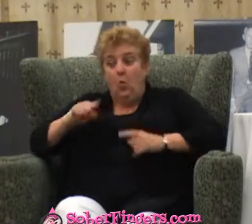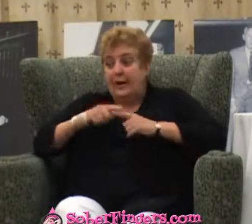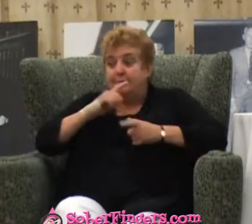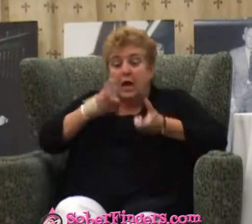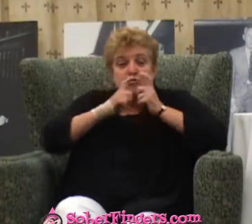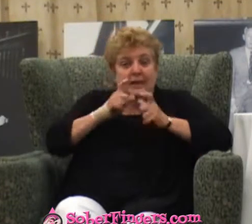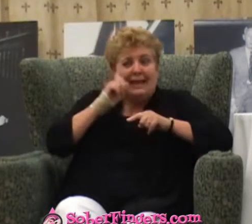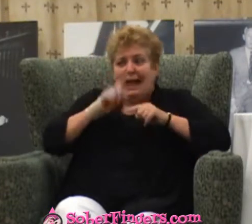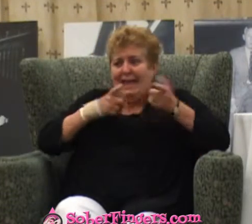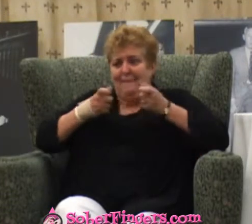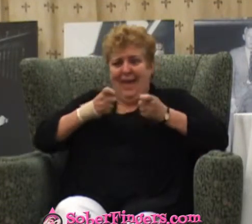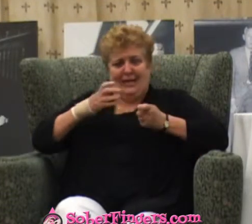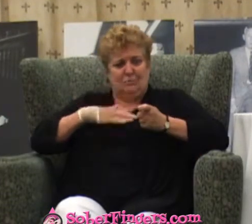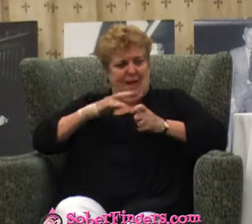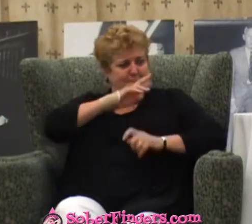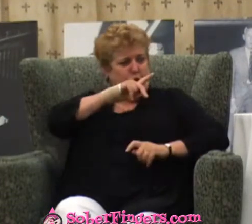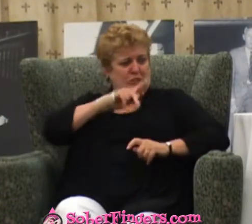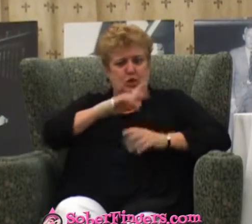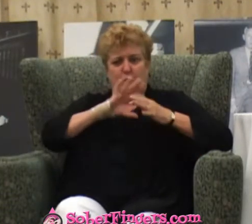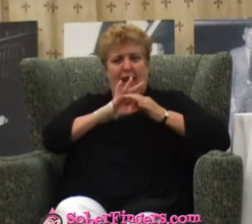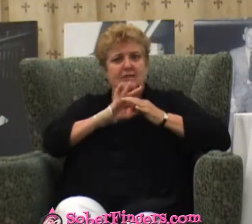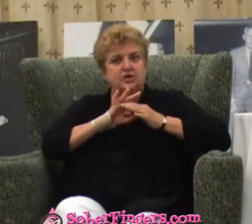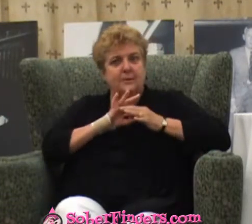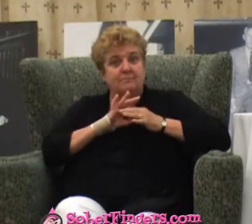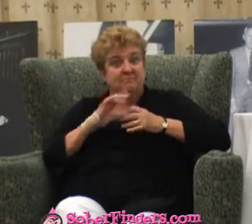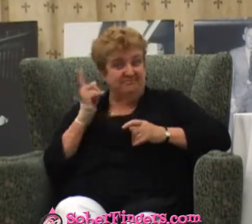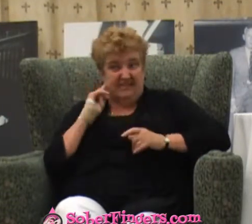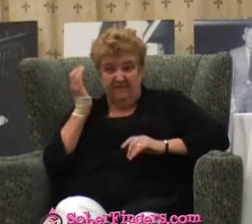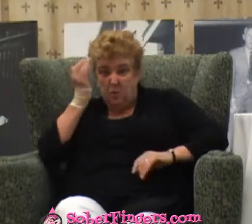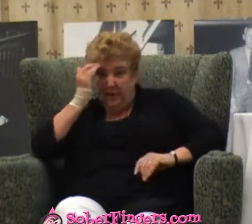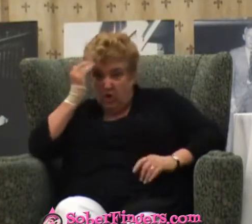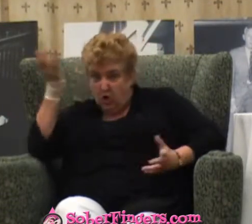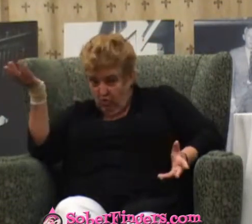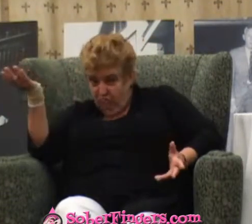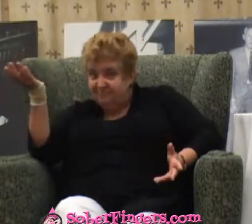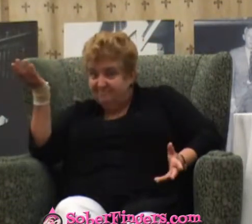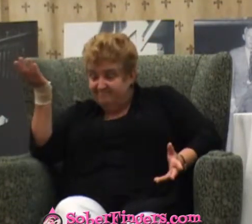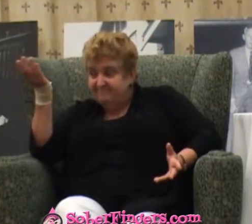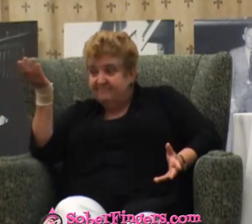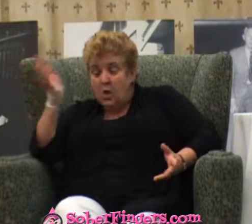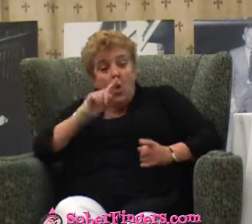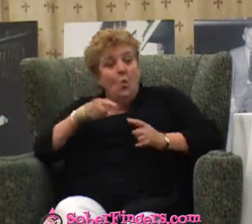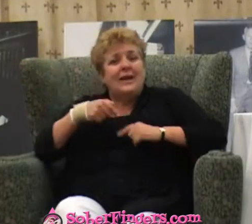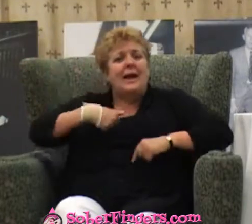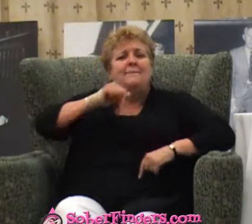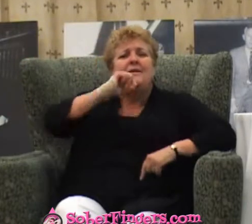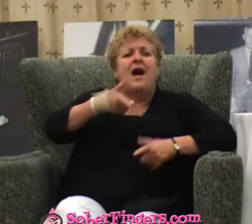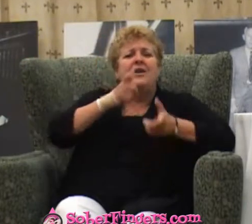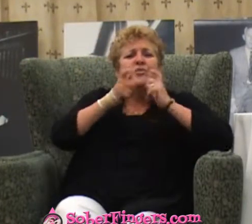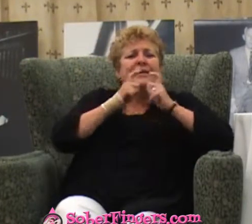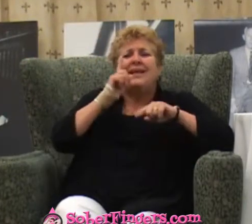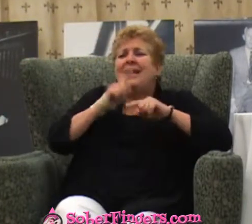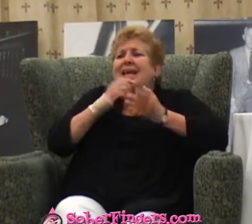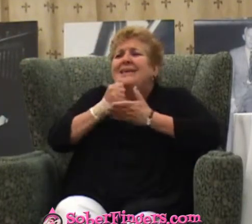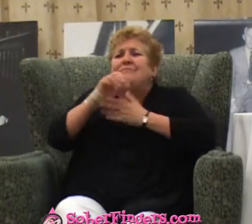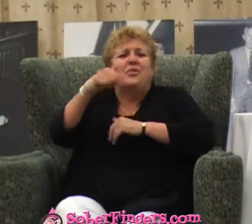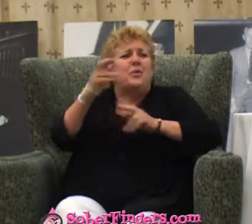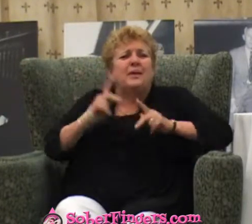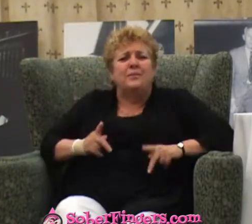manage my personal relationships. Sound familiar? When I'm not drinking, I'm of no use to other people. When I'm not drinking, I'm full of fear.